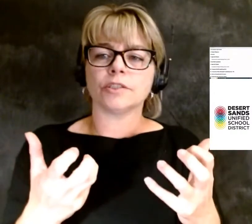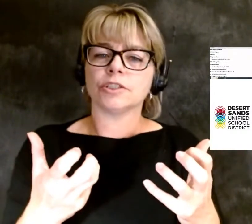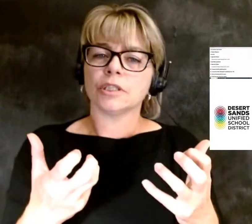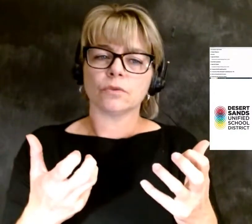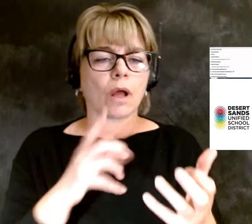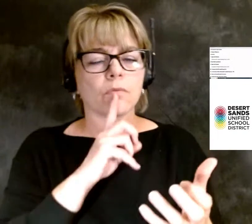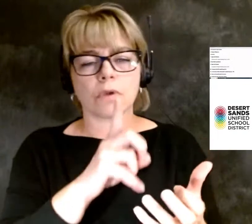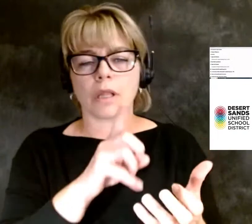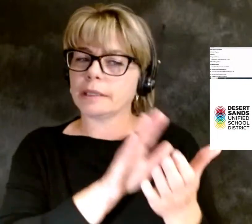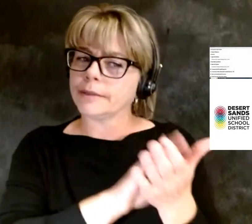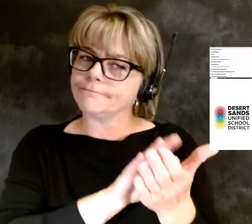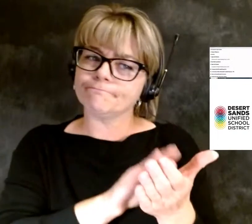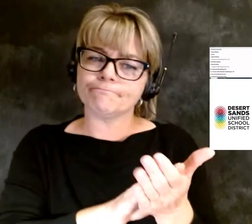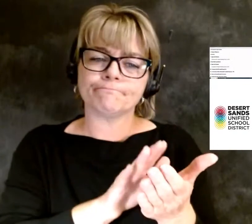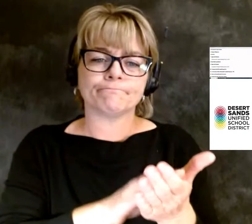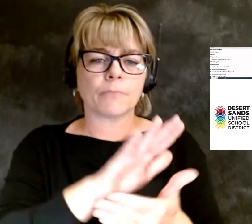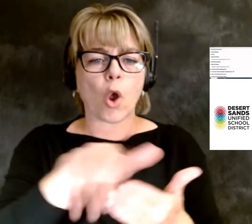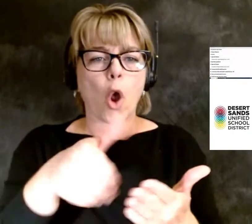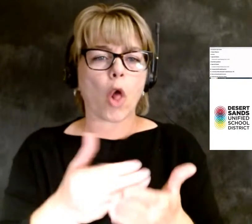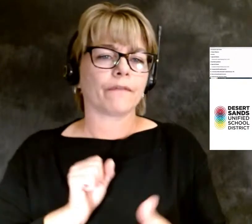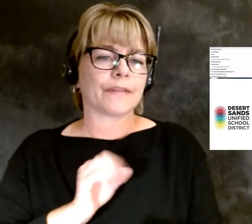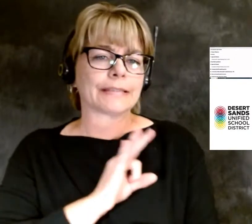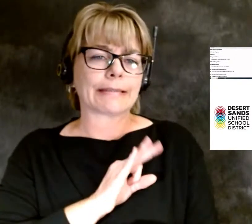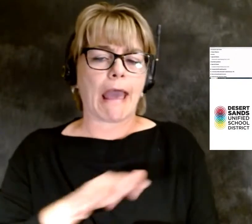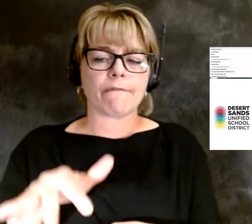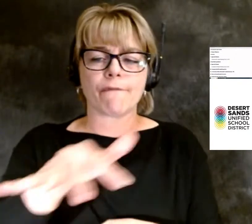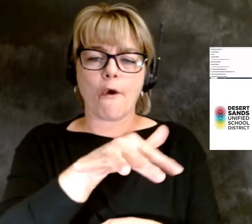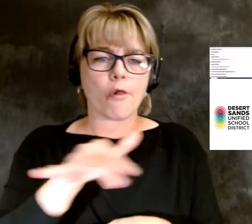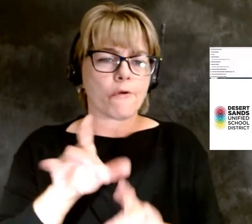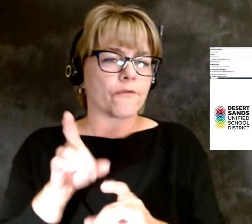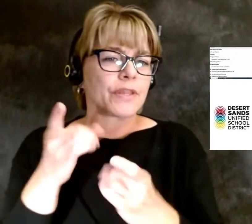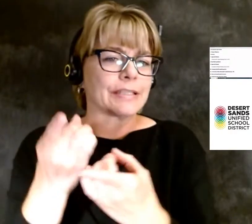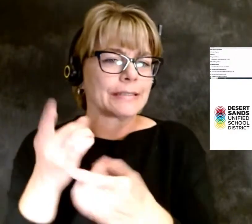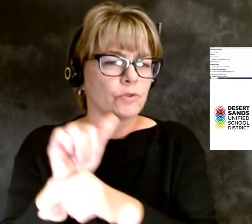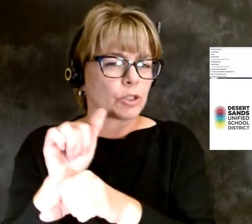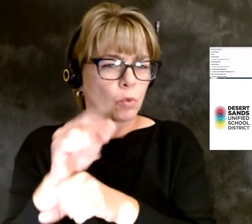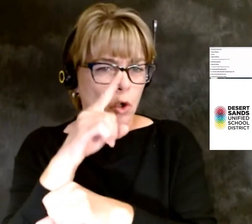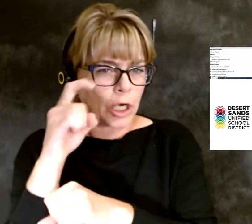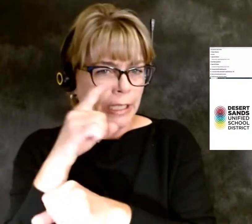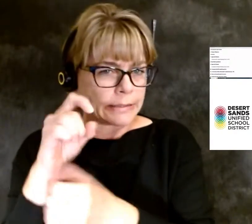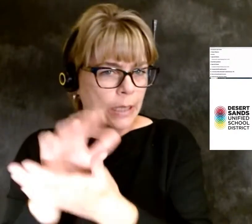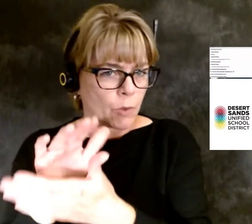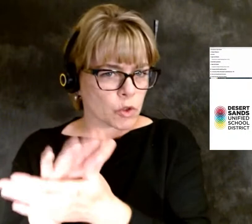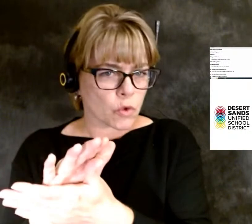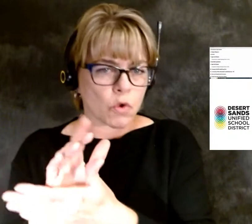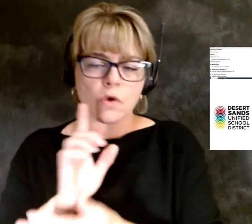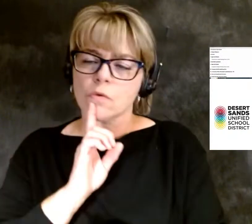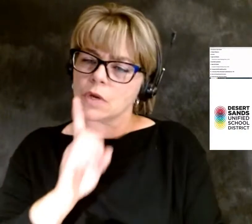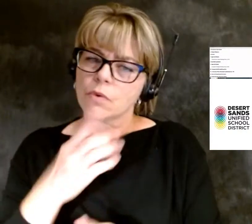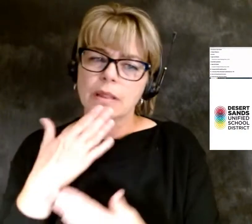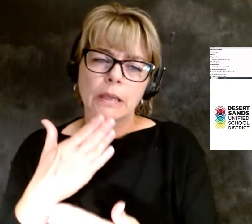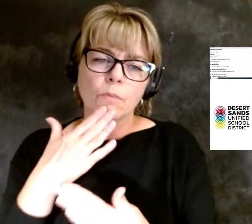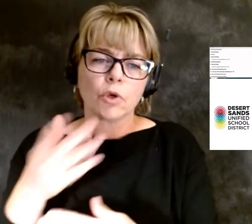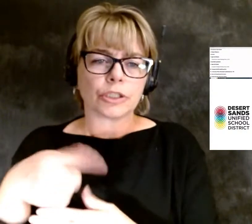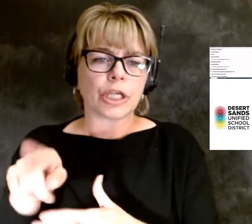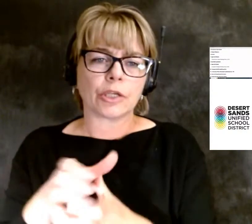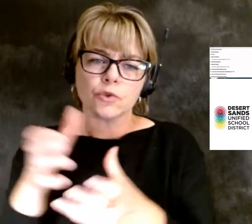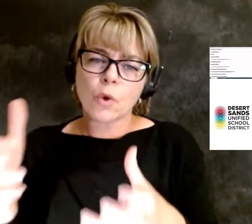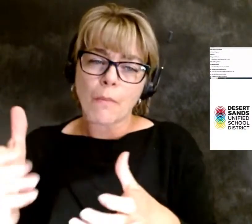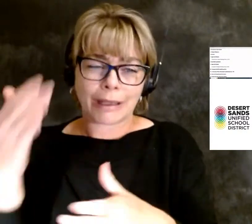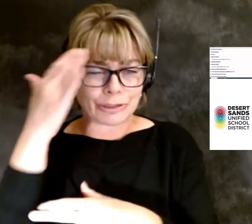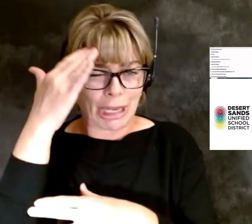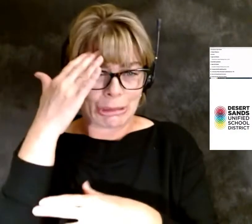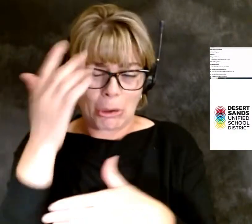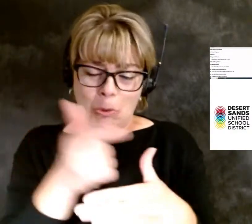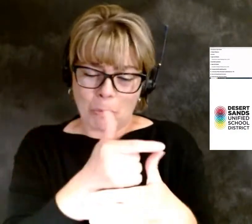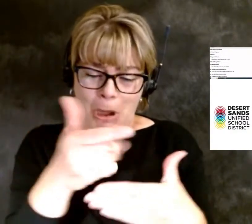that's working summer school. We appreciate you so much. I know it was a very short weekend break in between the